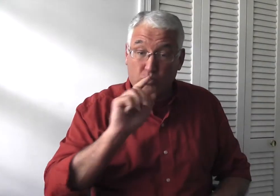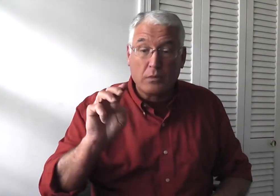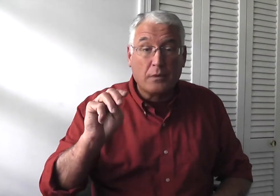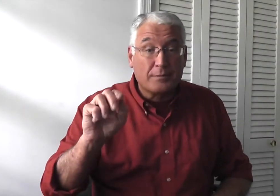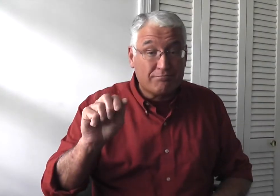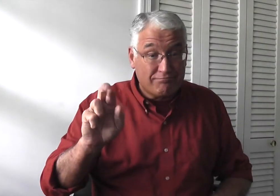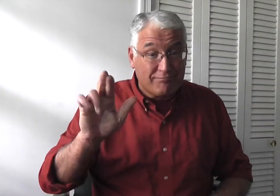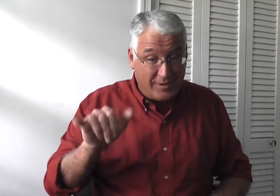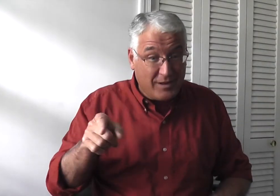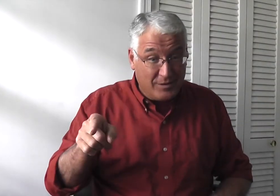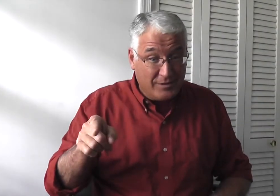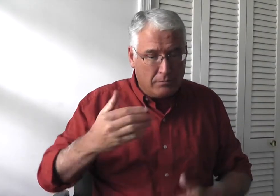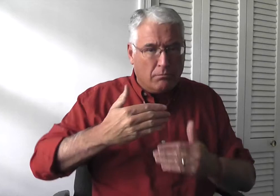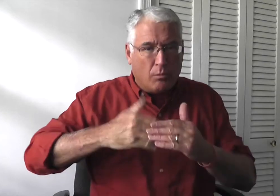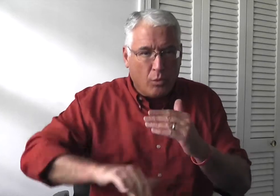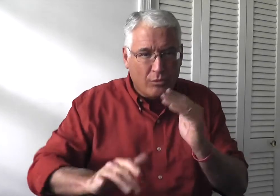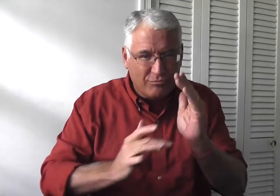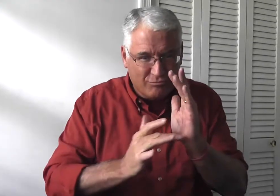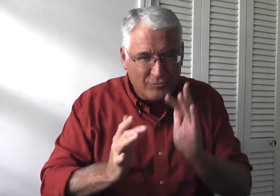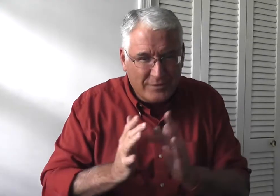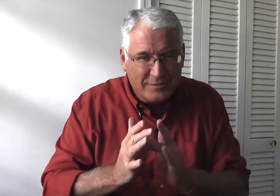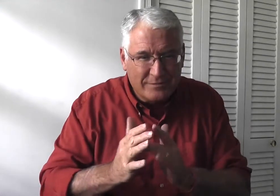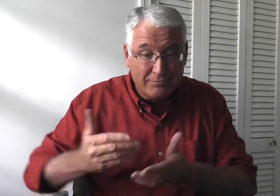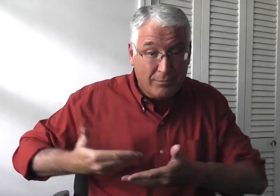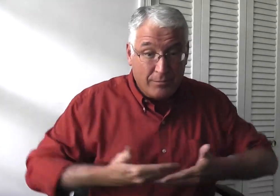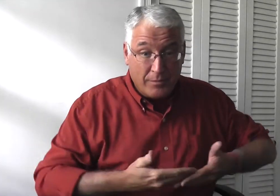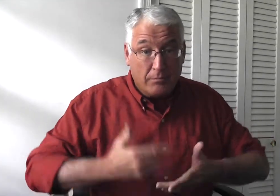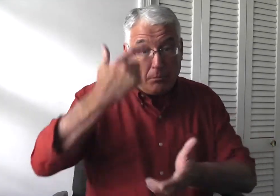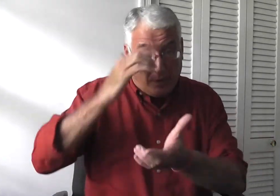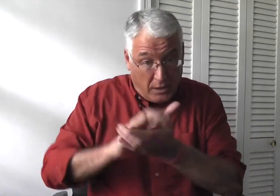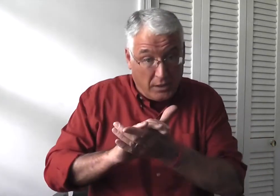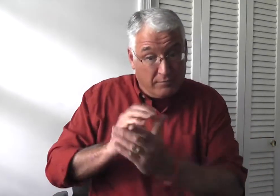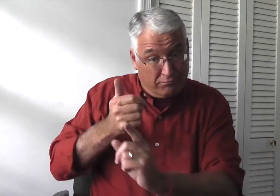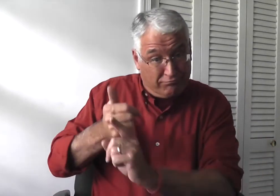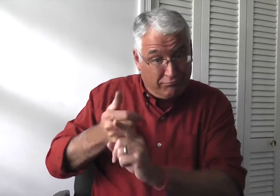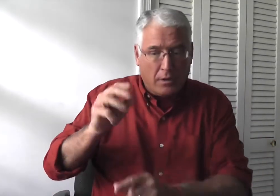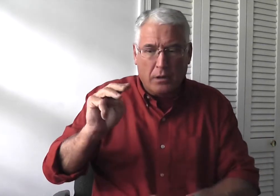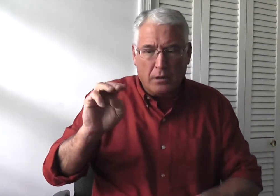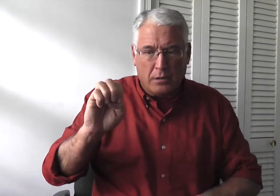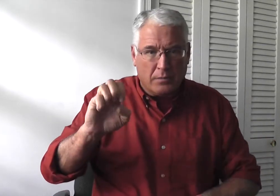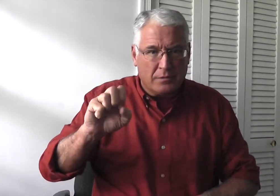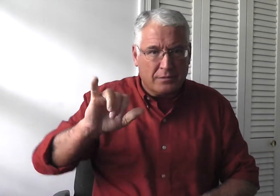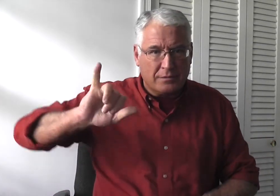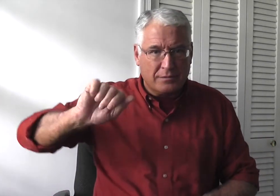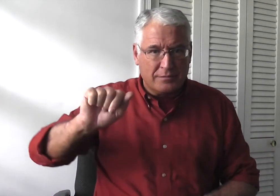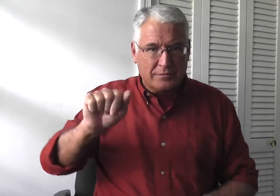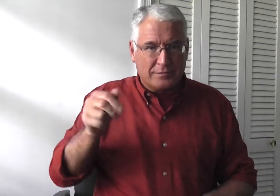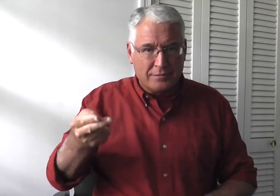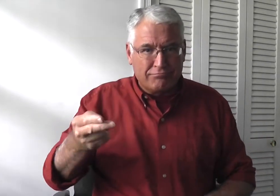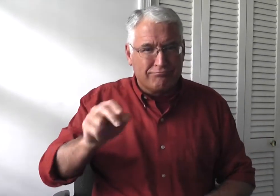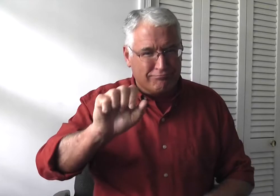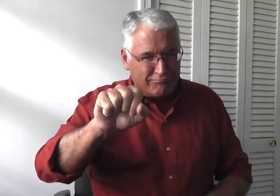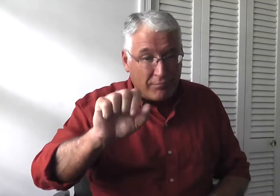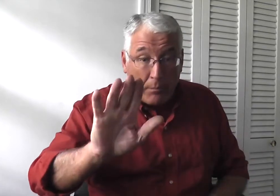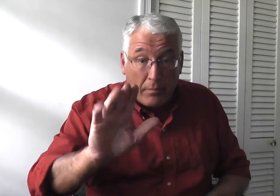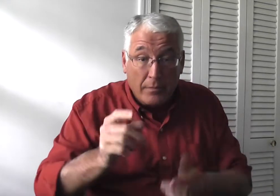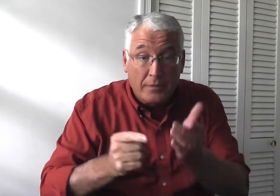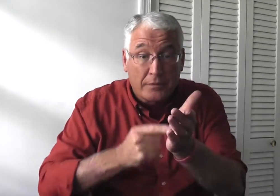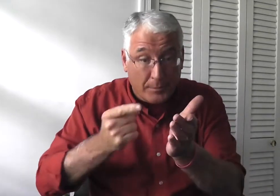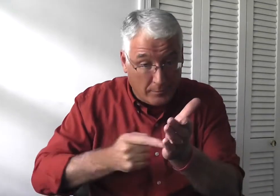Yes, it is true that Mary bore Jesus. As a baby, she believed that he was the Messiah.